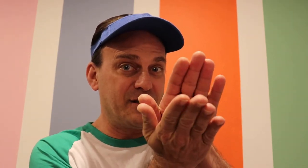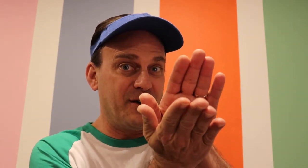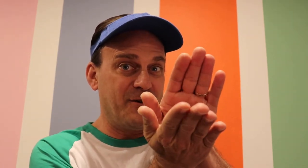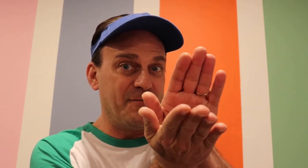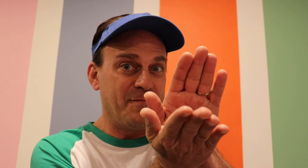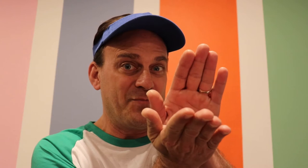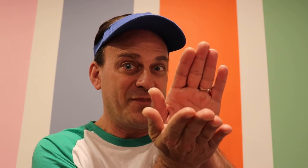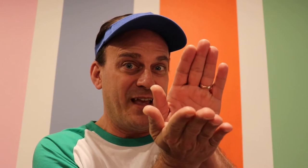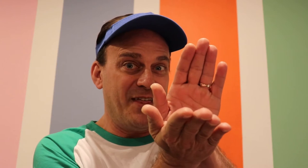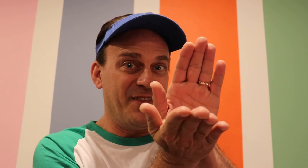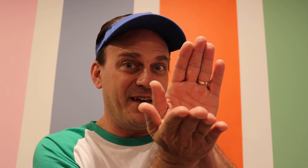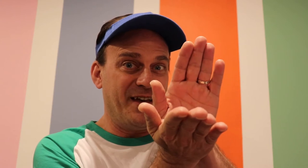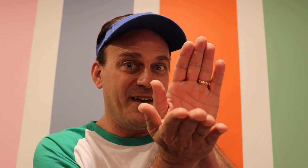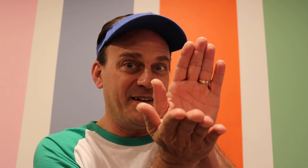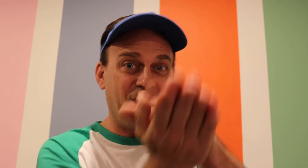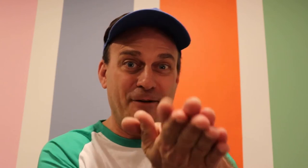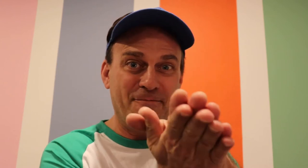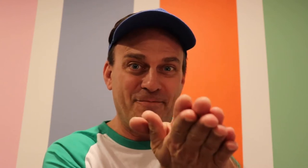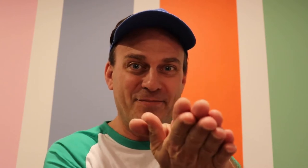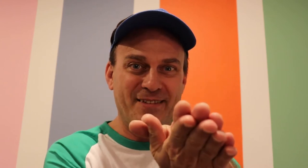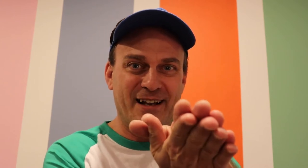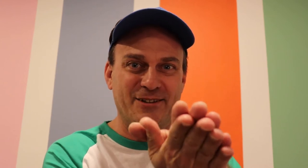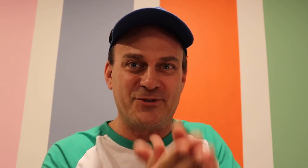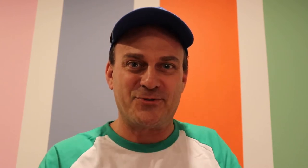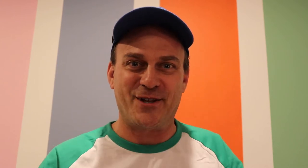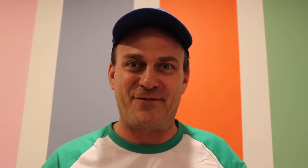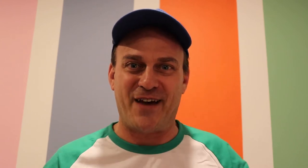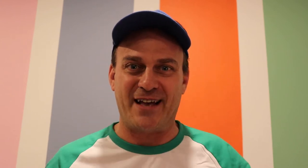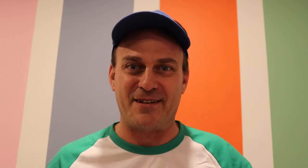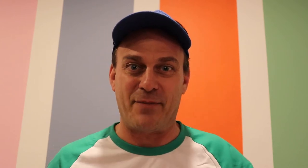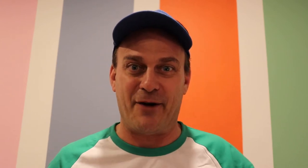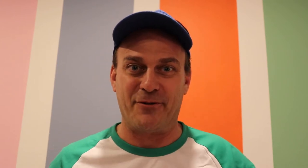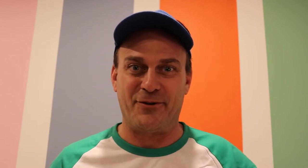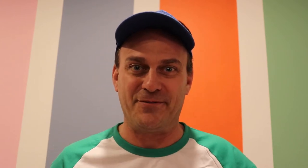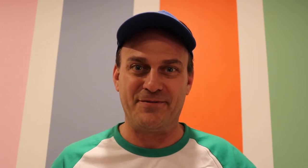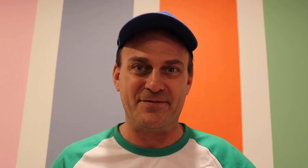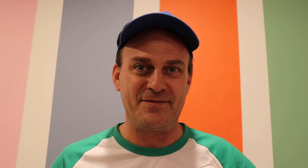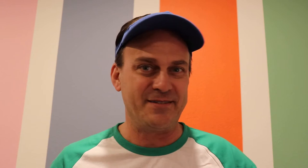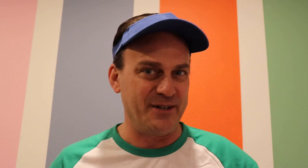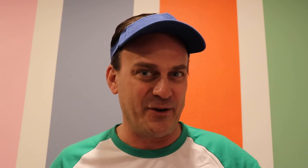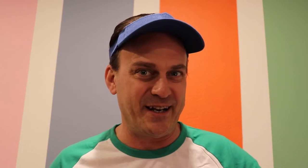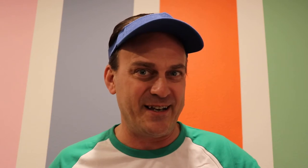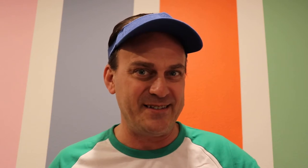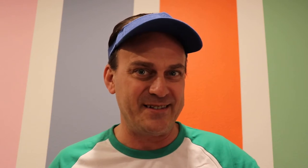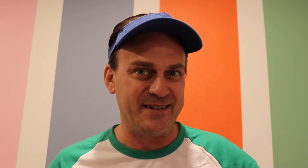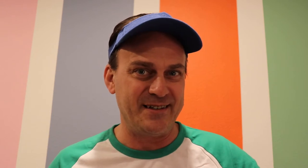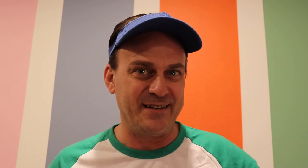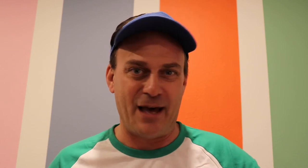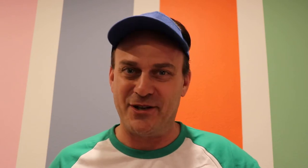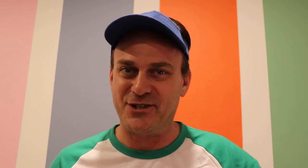slow, and then chomp! It closes really fast and powerful. Know what it is? I bet you